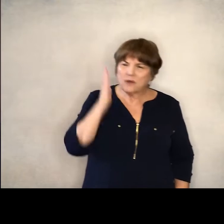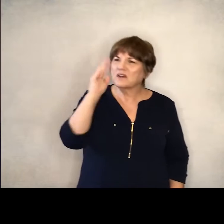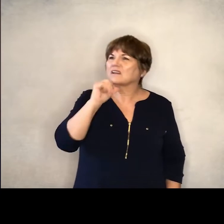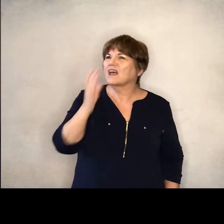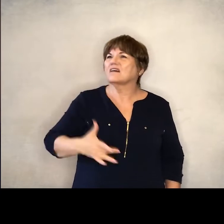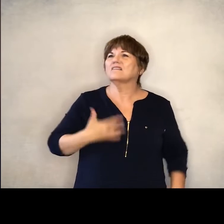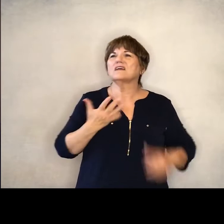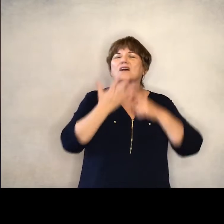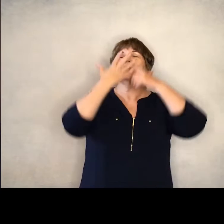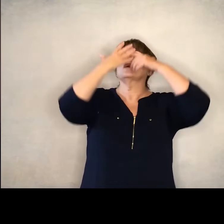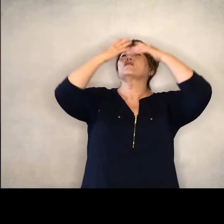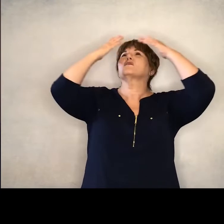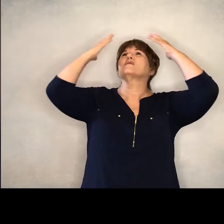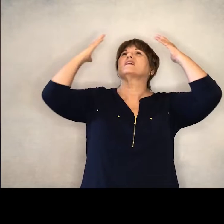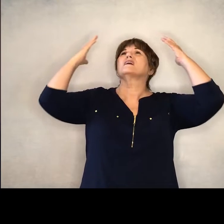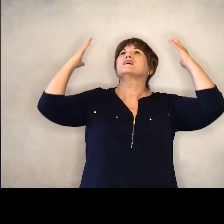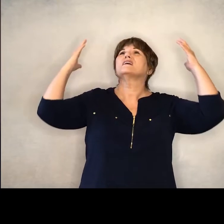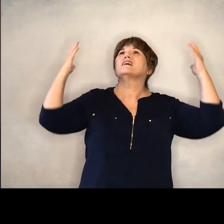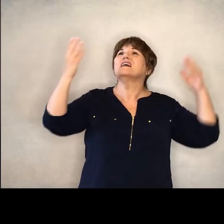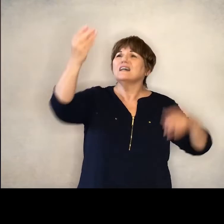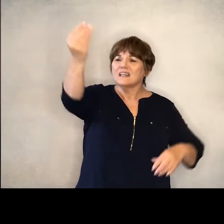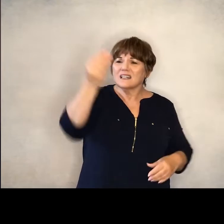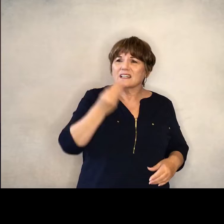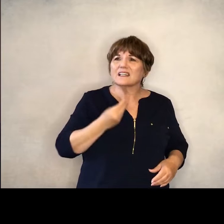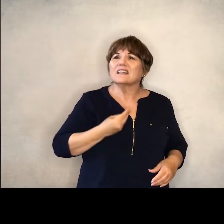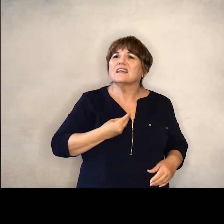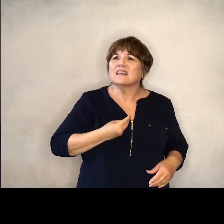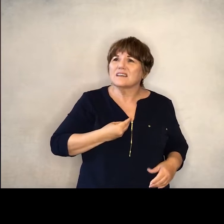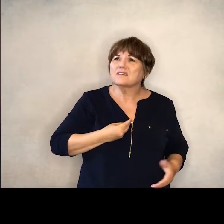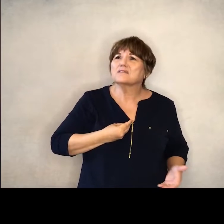overwhelmed. Give me vision